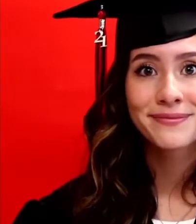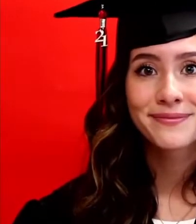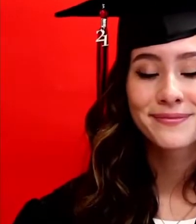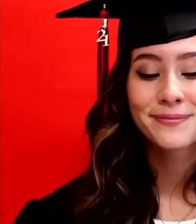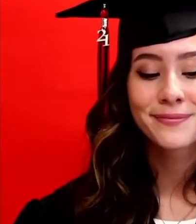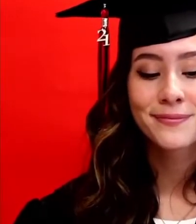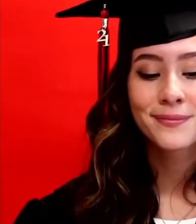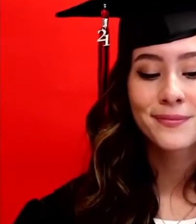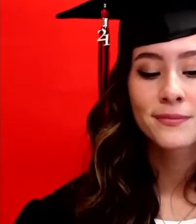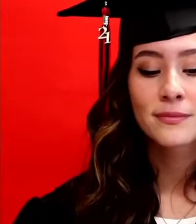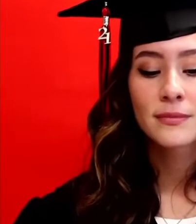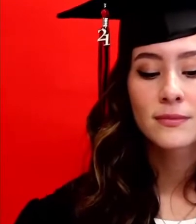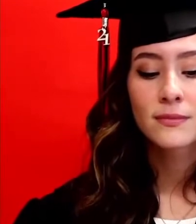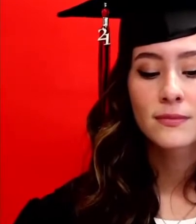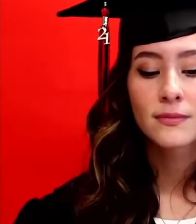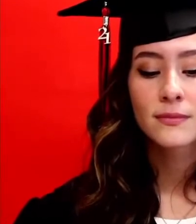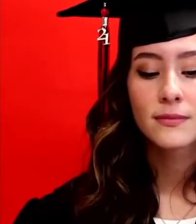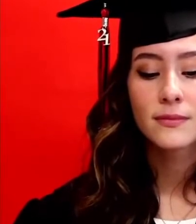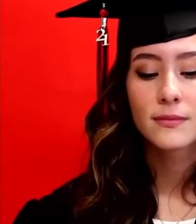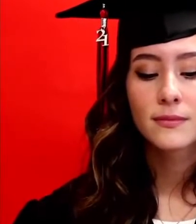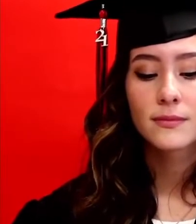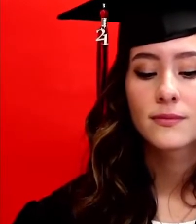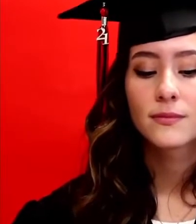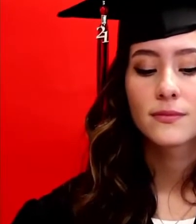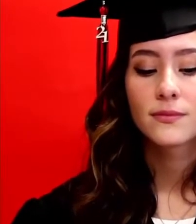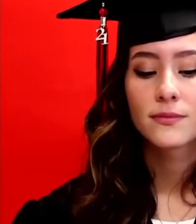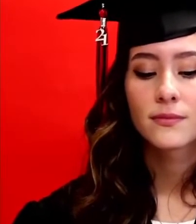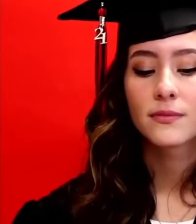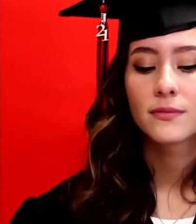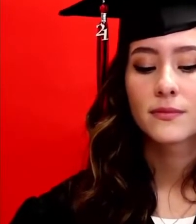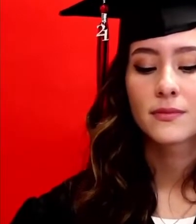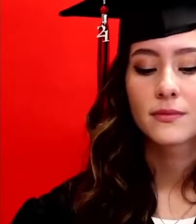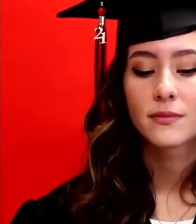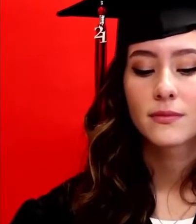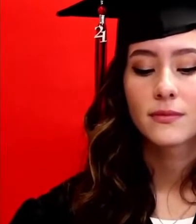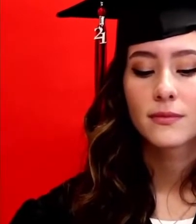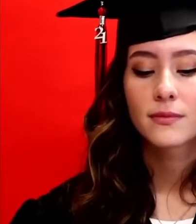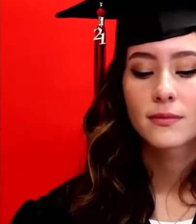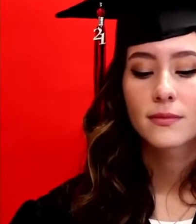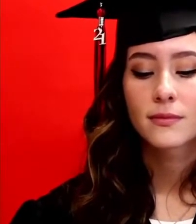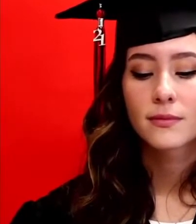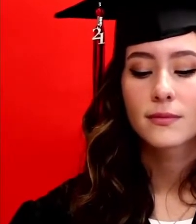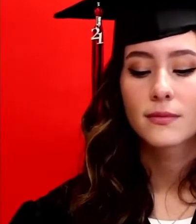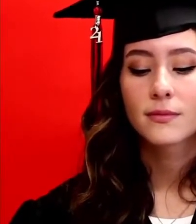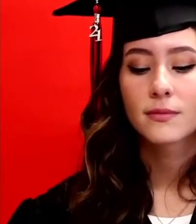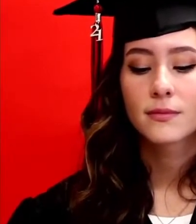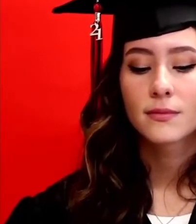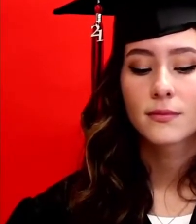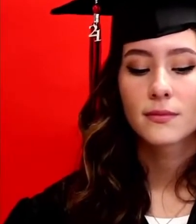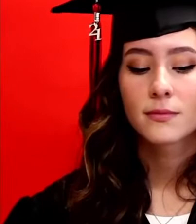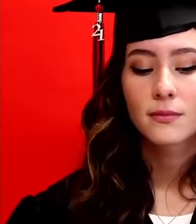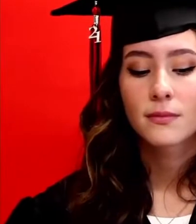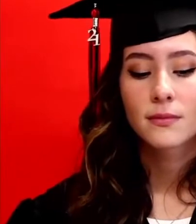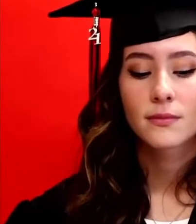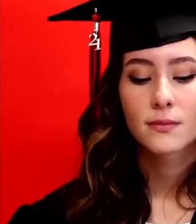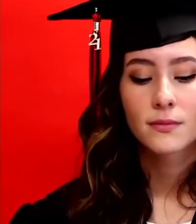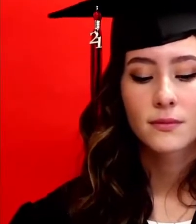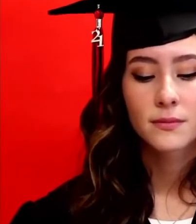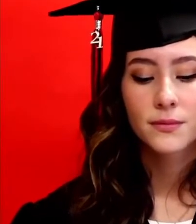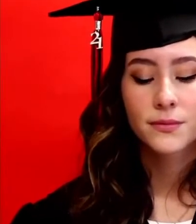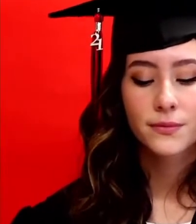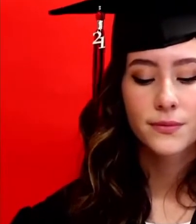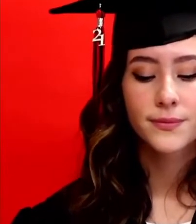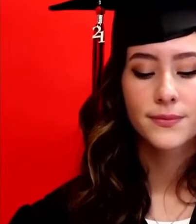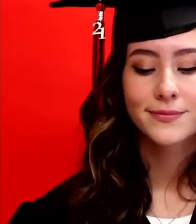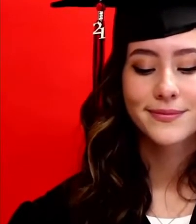you go. Family runs deep. Our rocket family runs deep. It might seem unusual as we are sitting